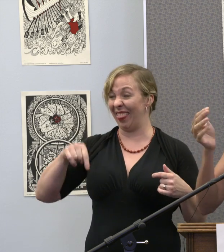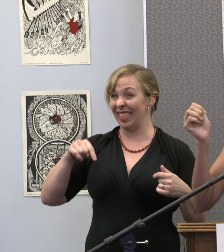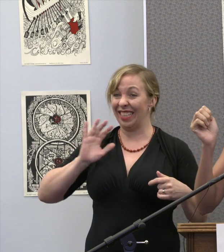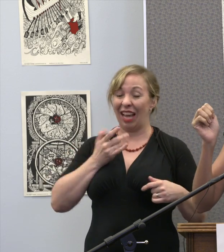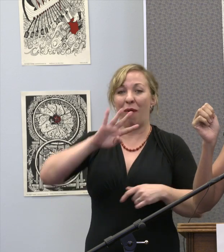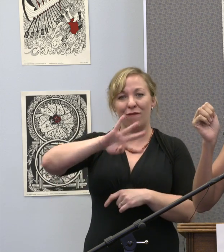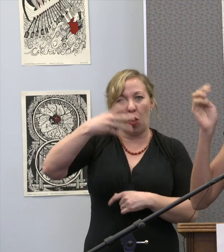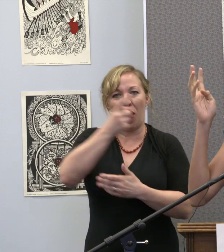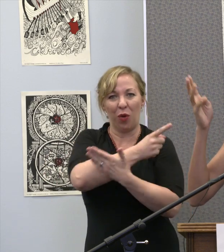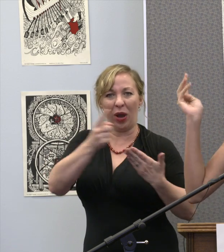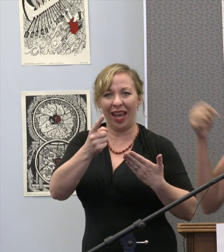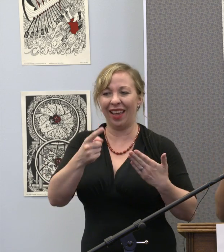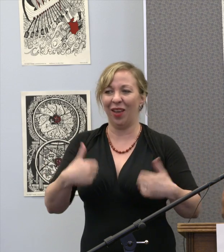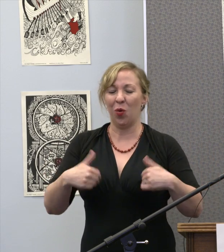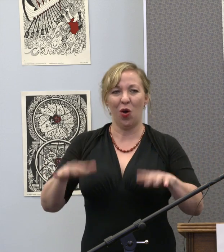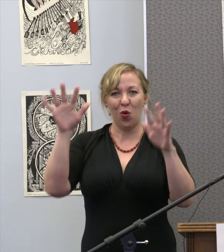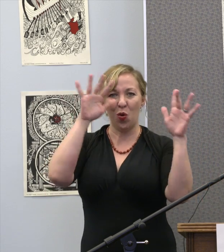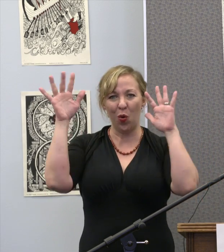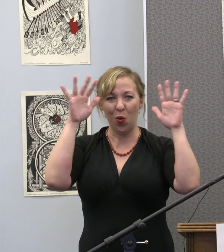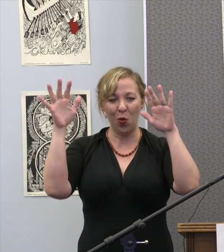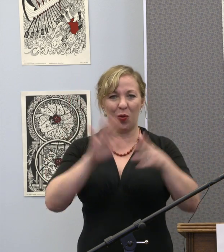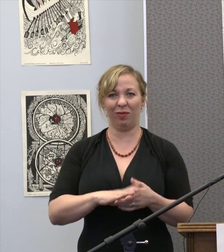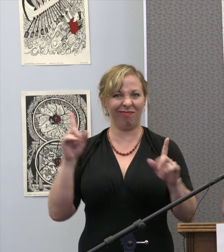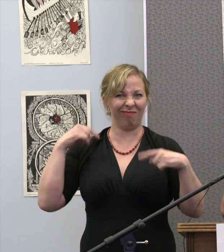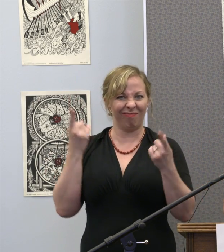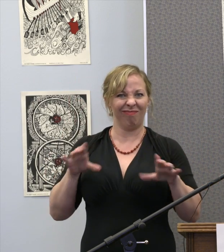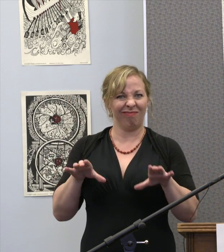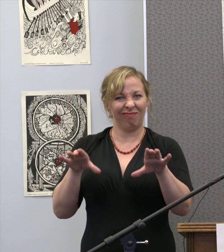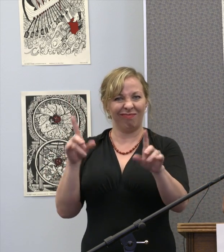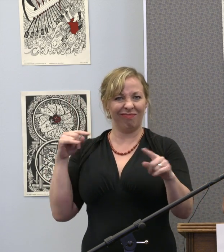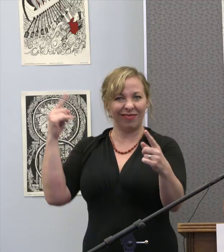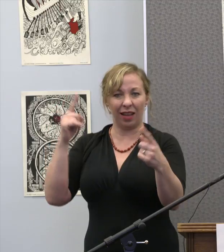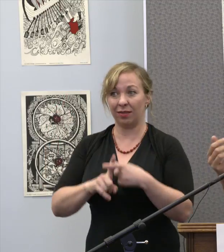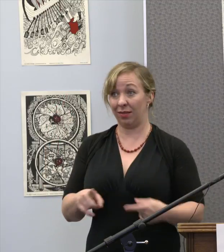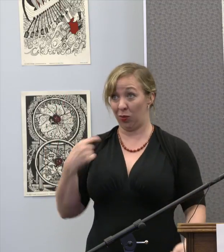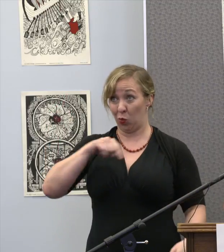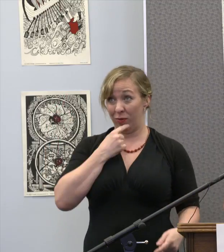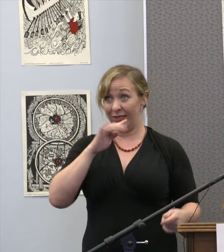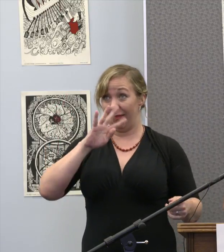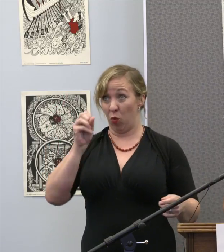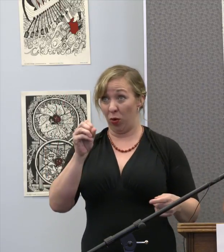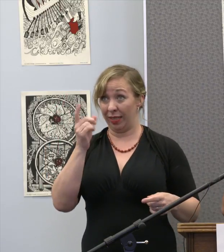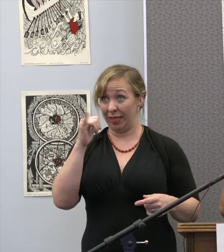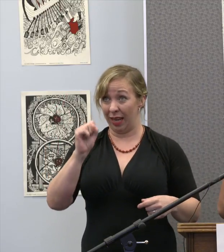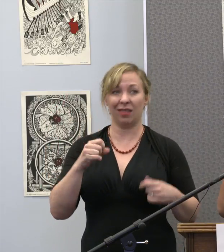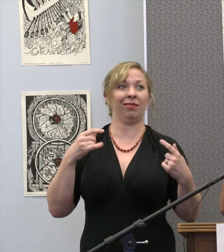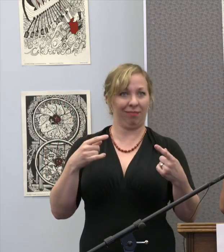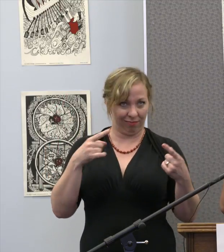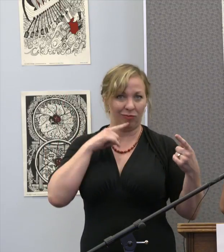fourth week. Yeah. Fourth week we've been doing this. We said 40 days, and man, it's going